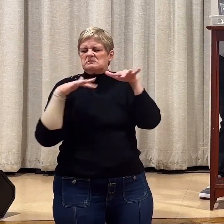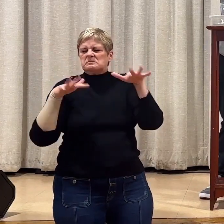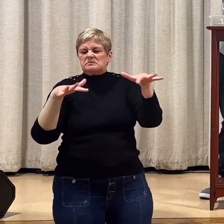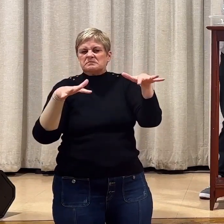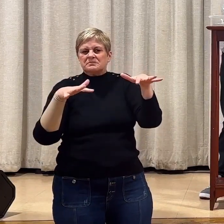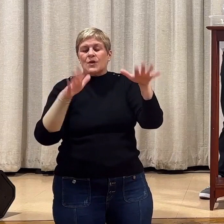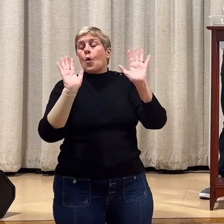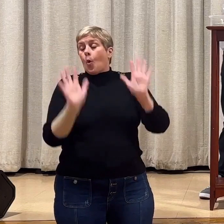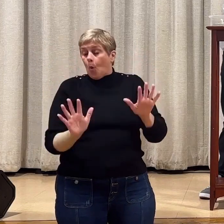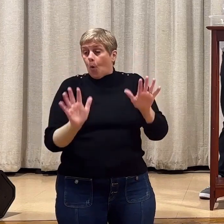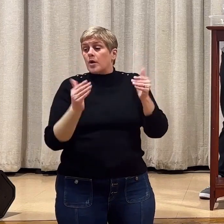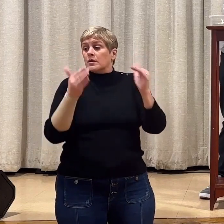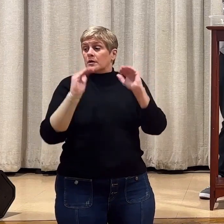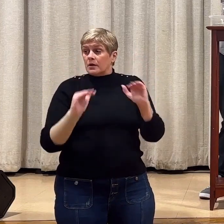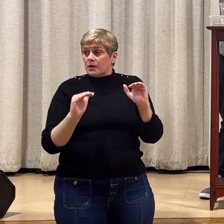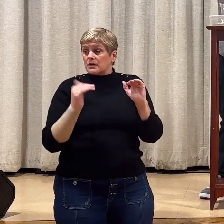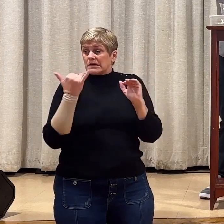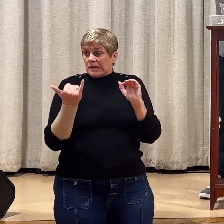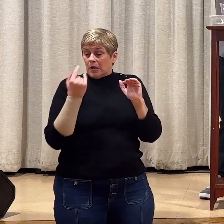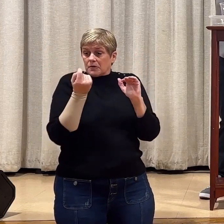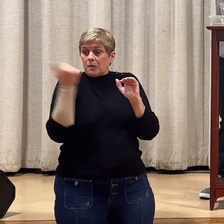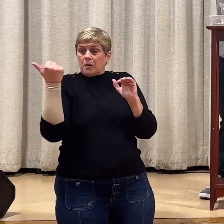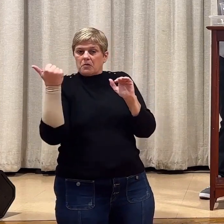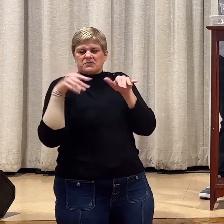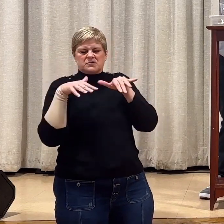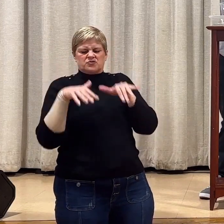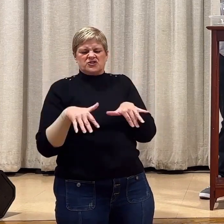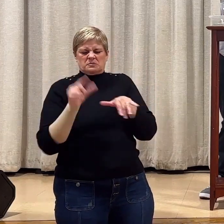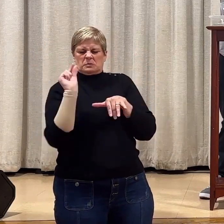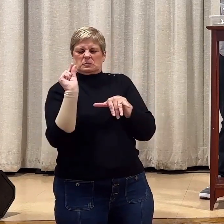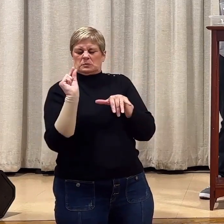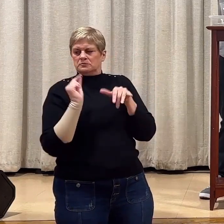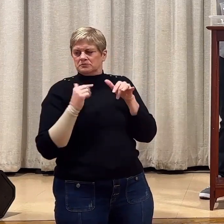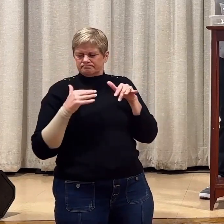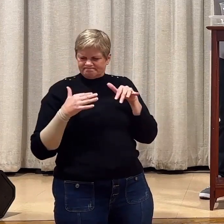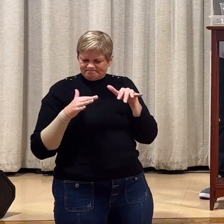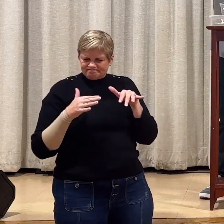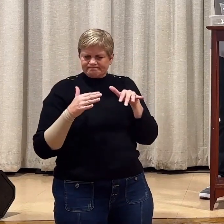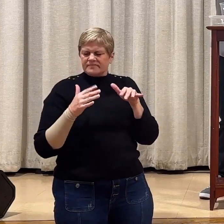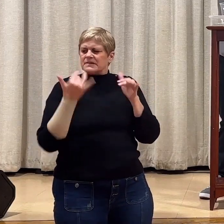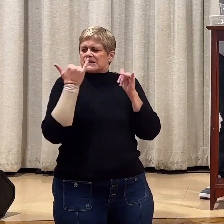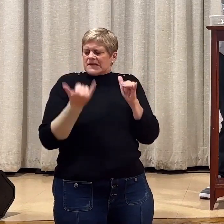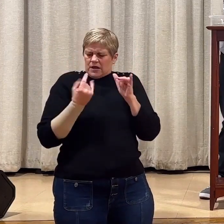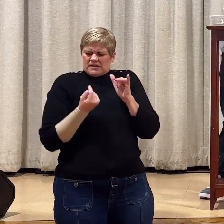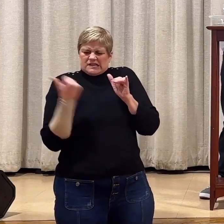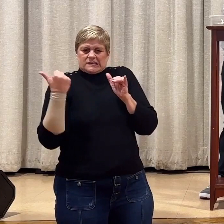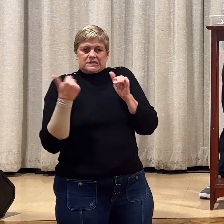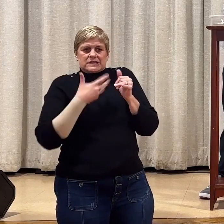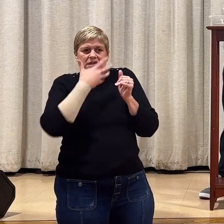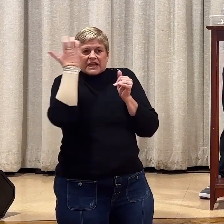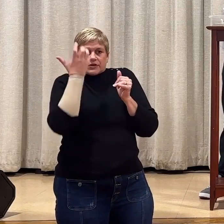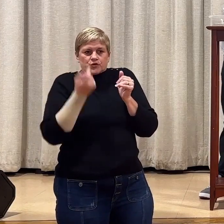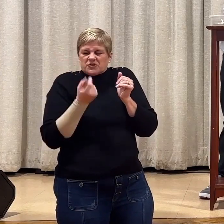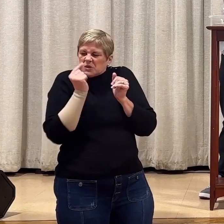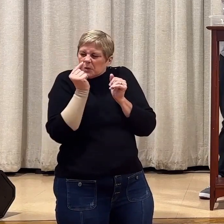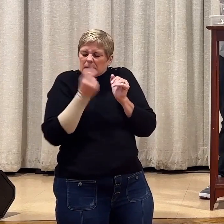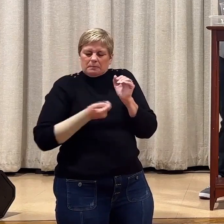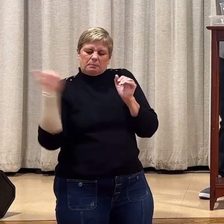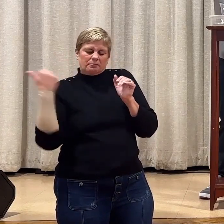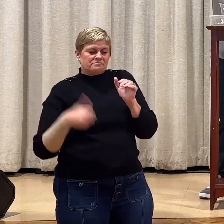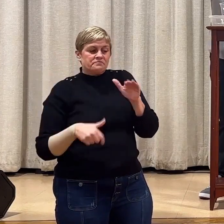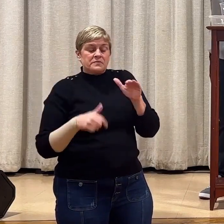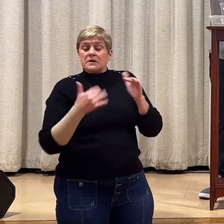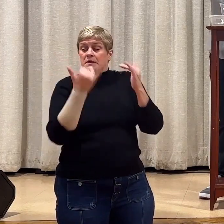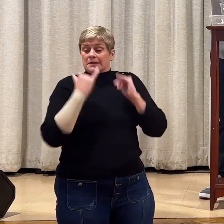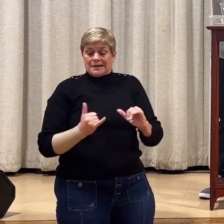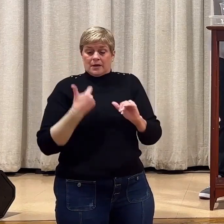Okay, you know what, I'm going to take out a little bit of the depression. I'm going to take a little bit out of the anger. I'm going to